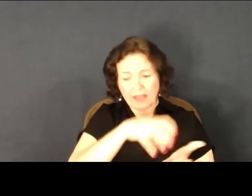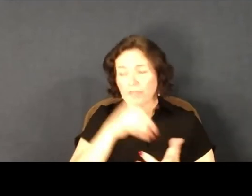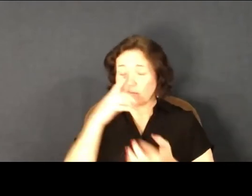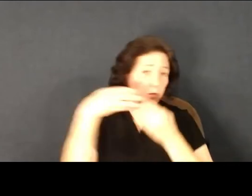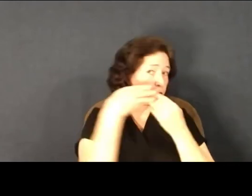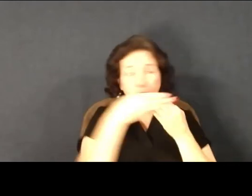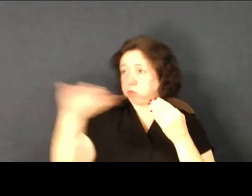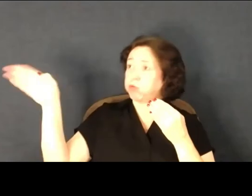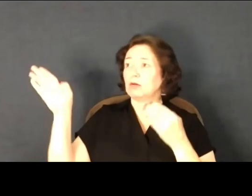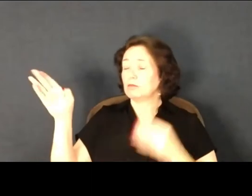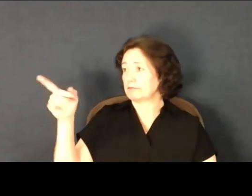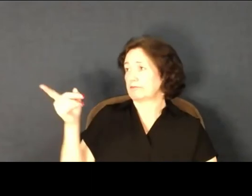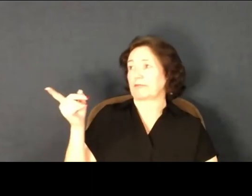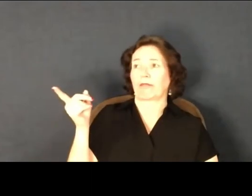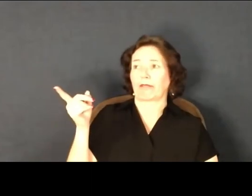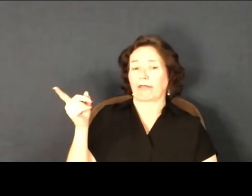open.